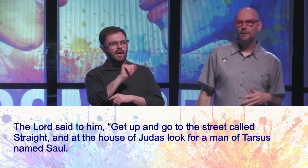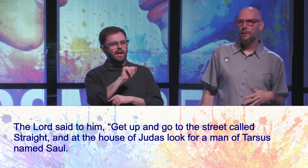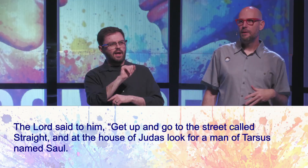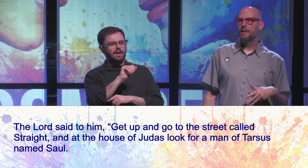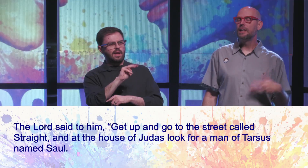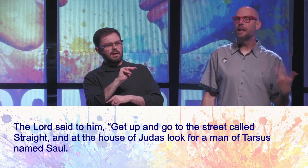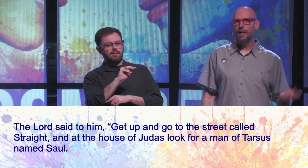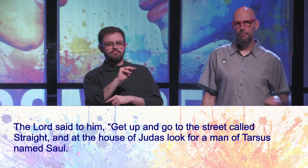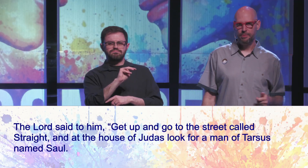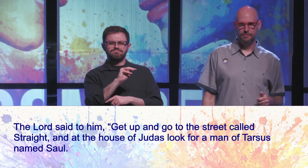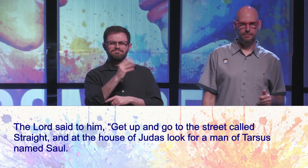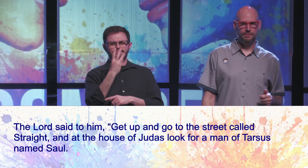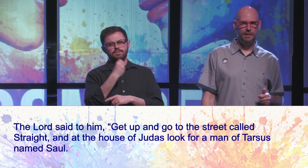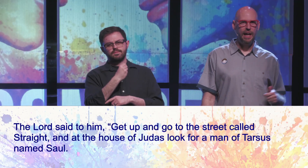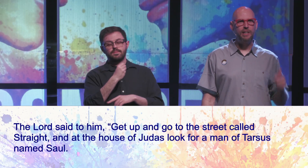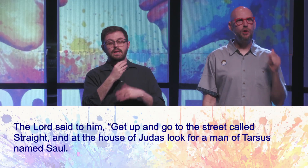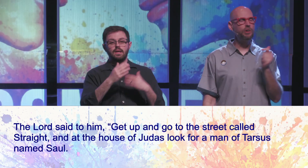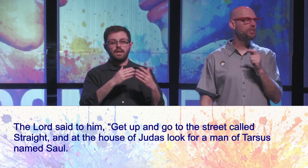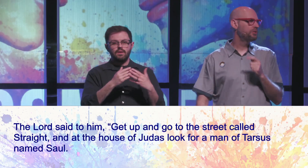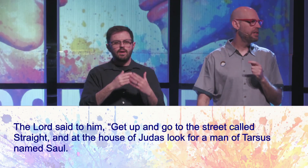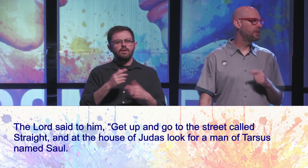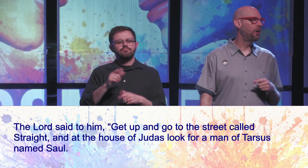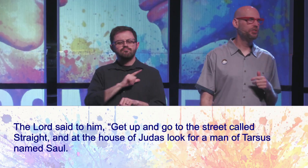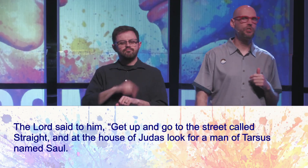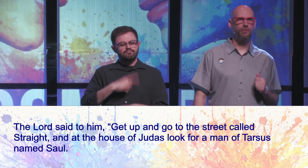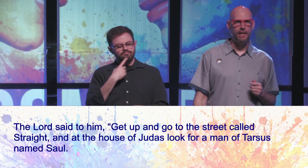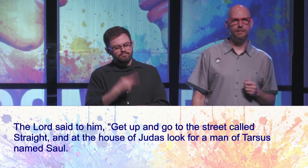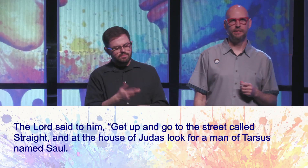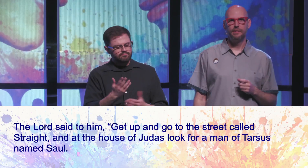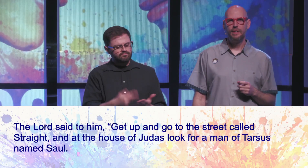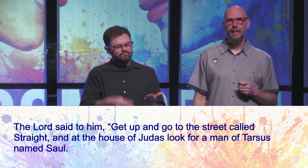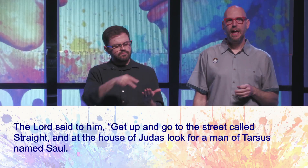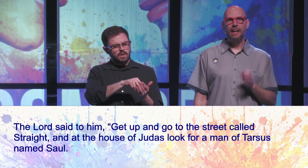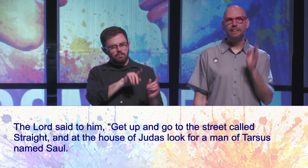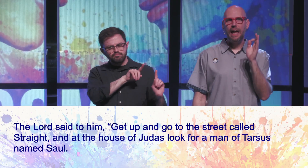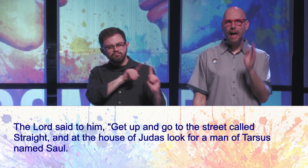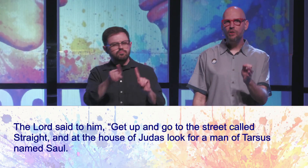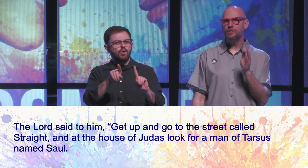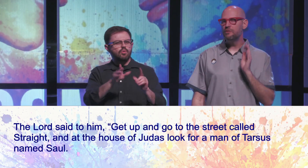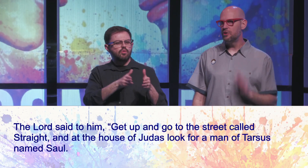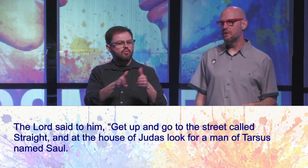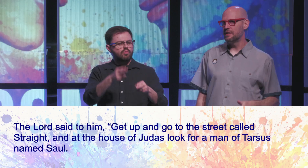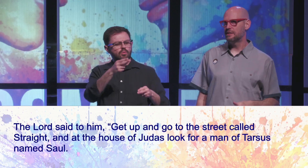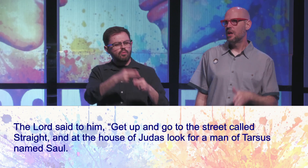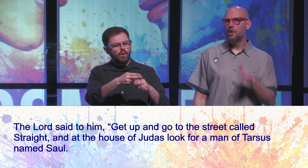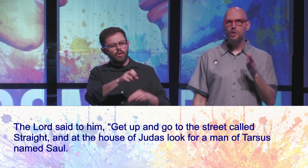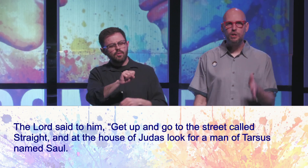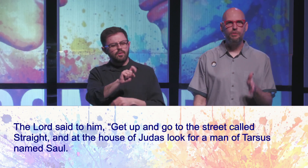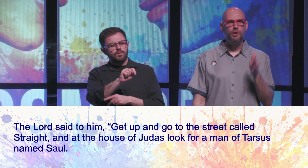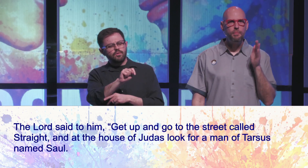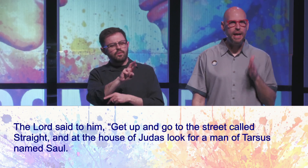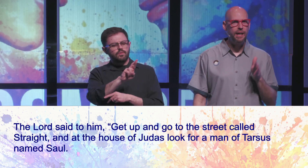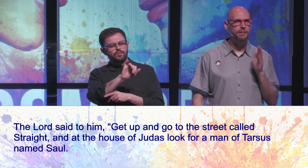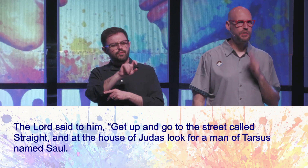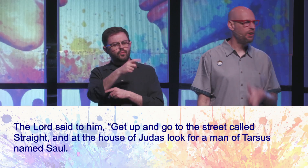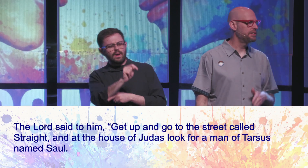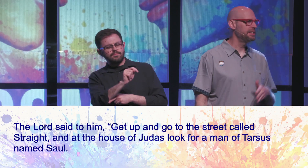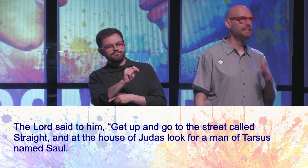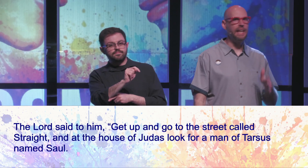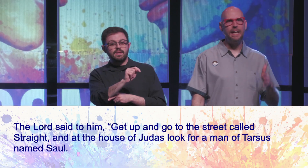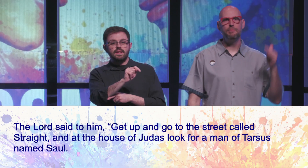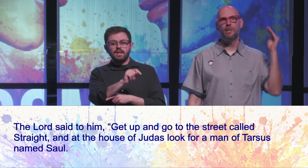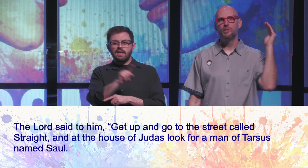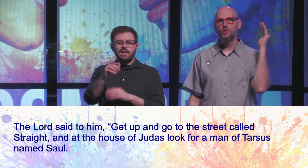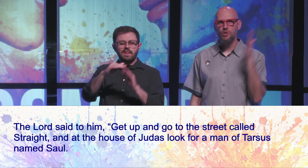him, get up and go to the street called Straight. And at the house of Judas, look for a man of